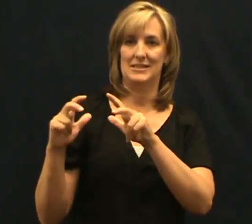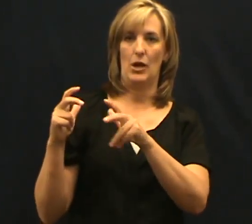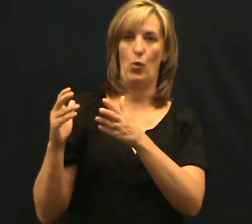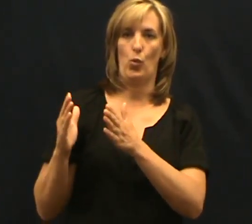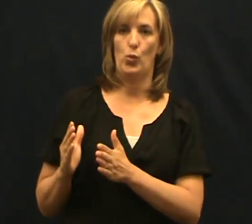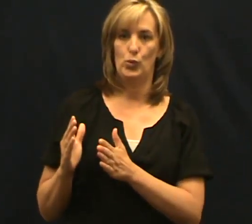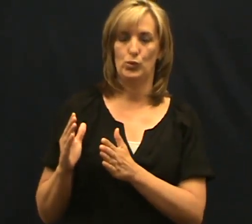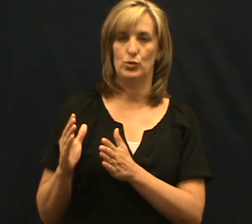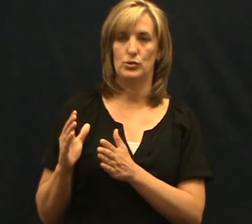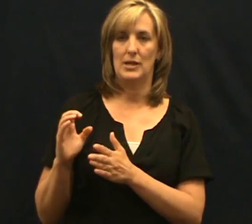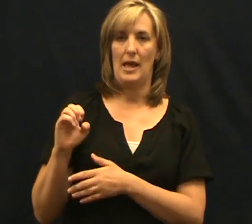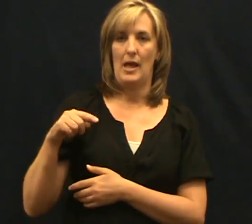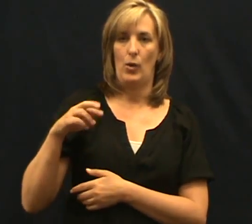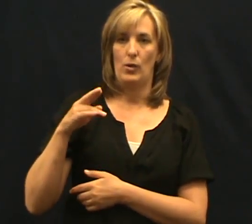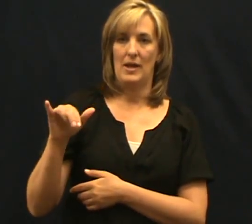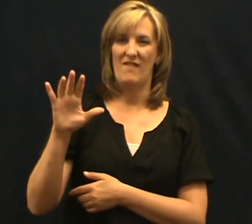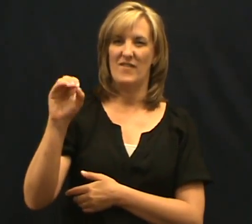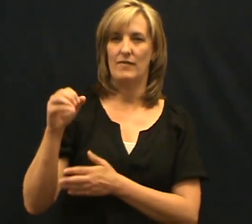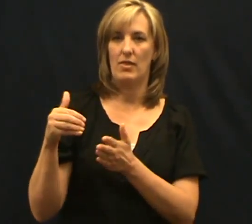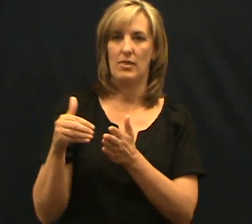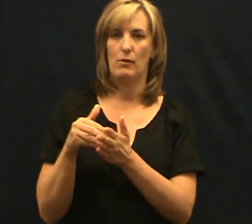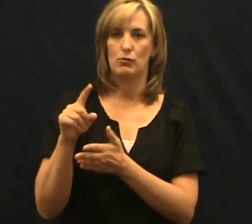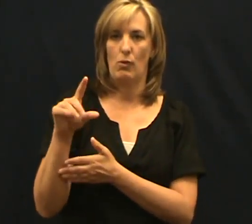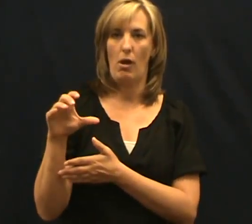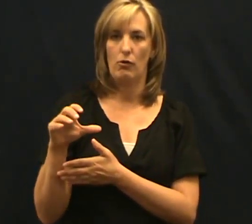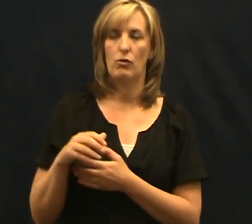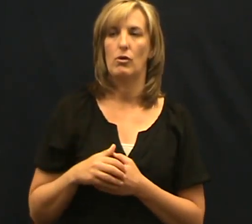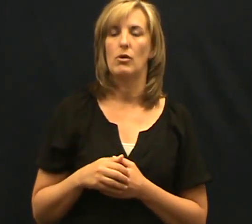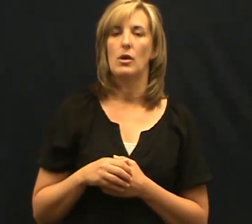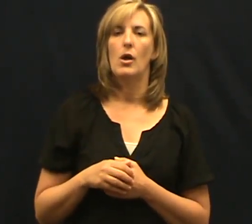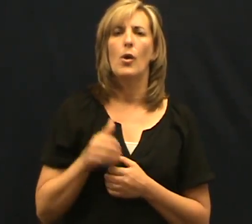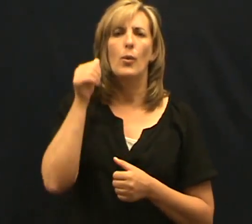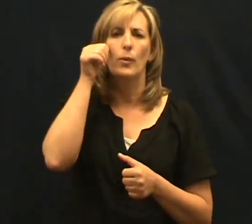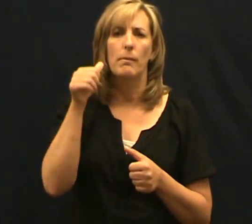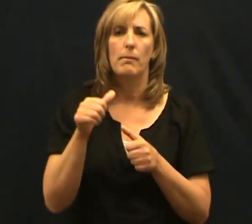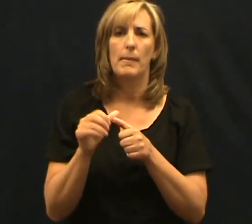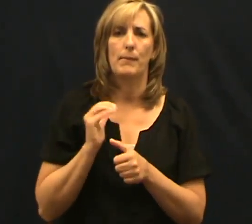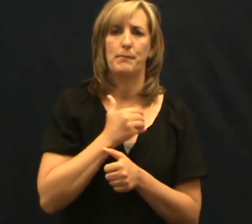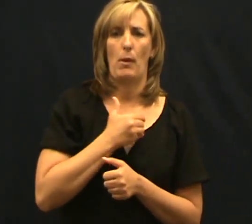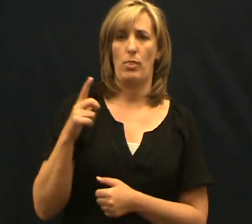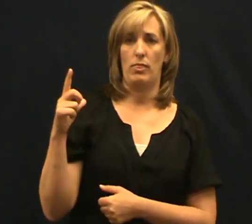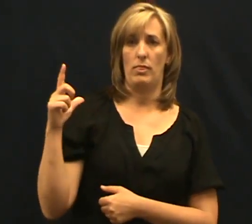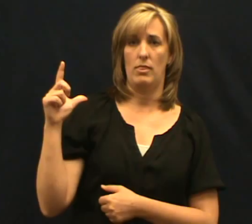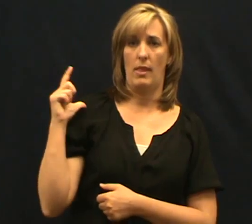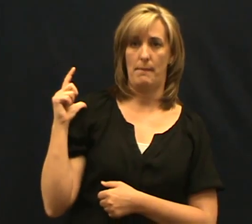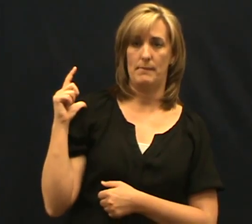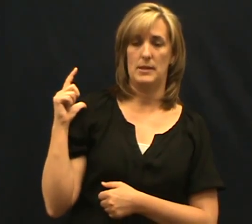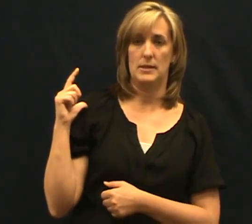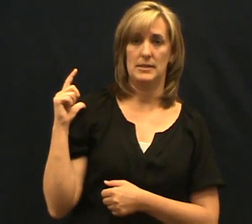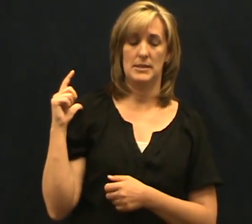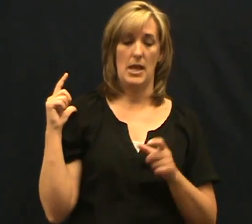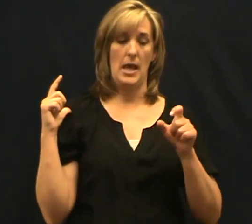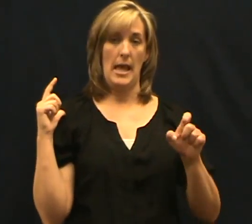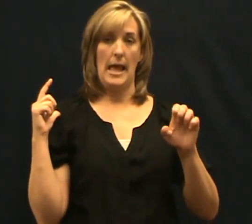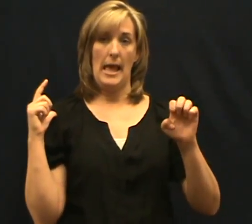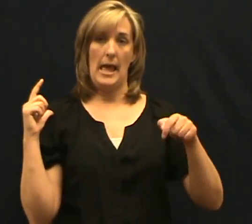$50,100. Now remember, our liabilities and equity have to equal our assets. So the final